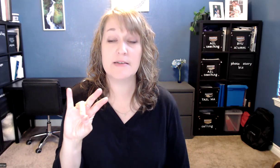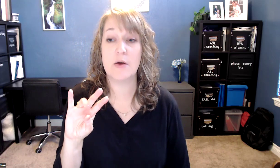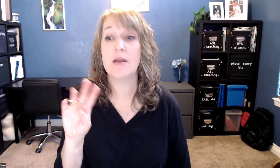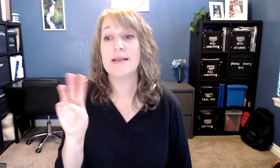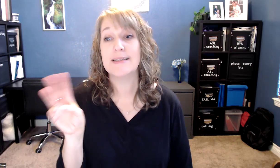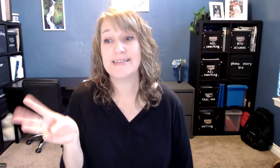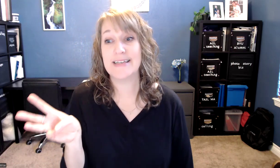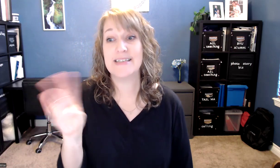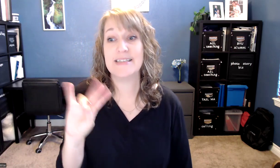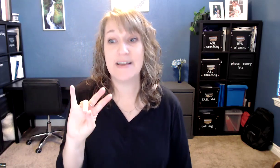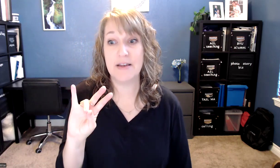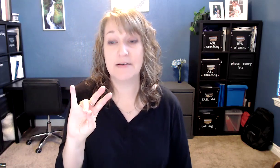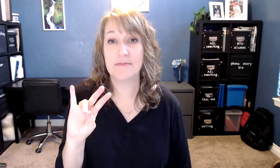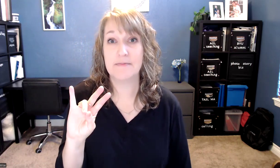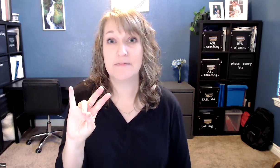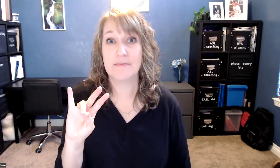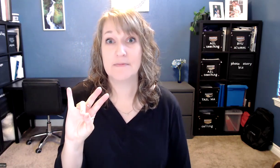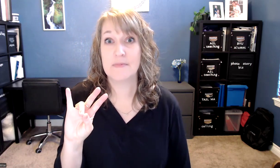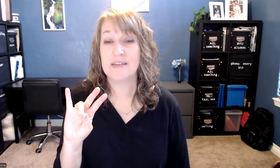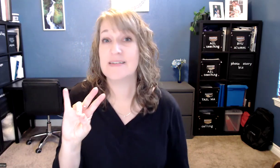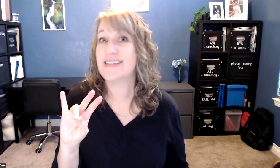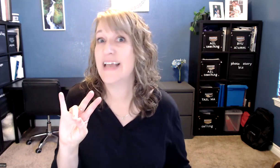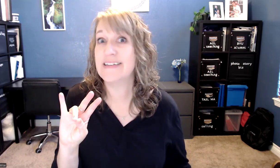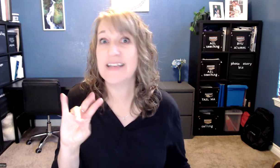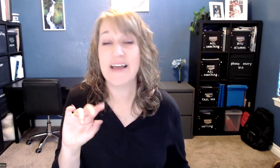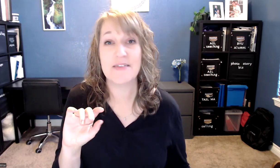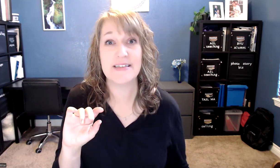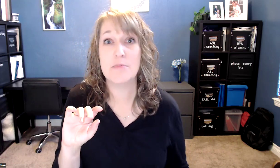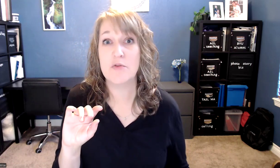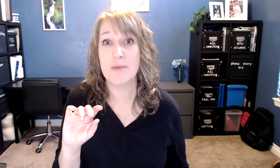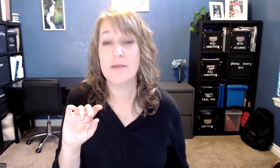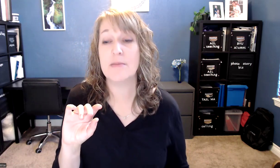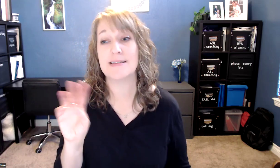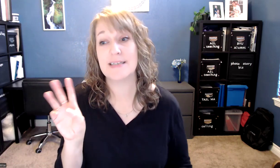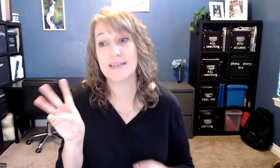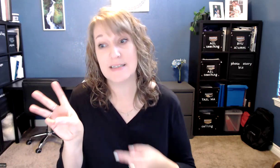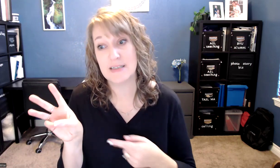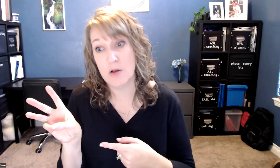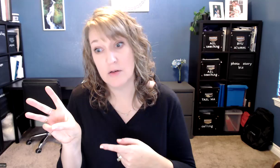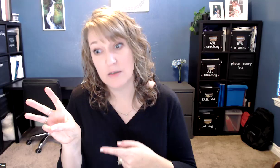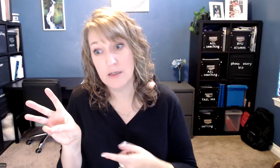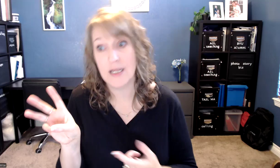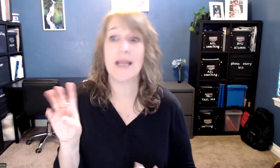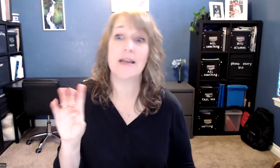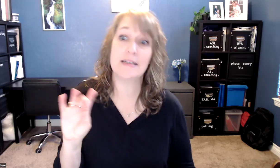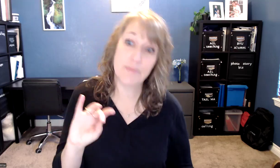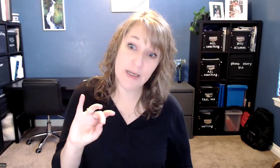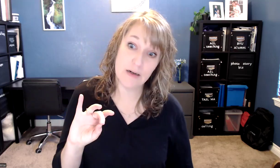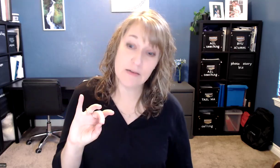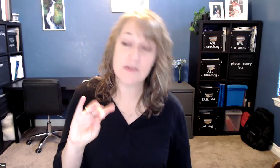So 67. 68 is going to have the same movement because 6 is smaller and 8 is bigger. So